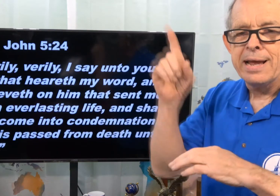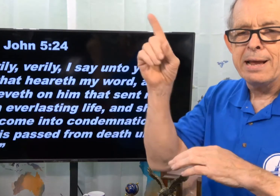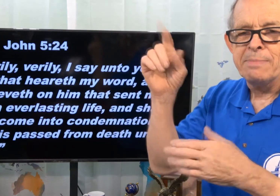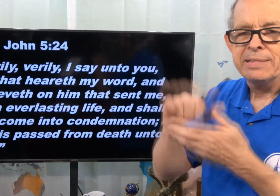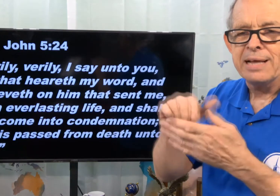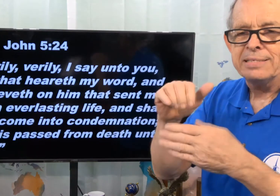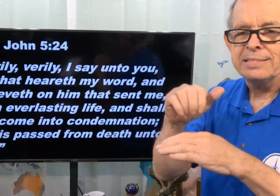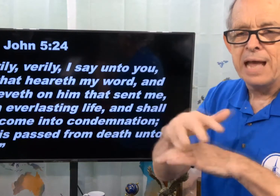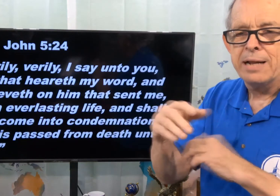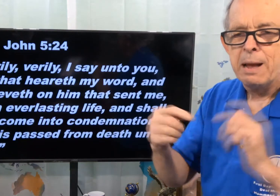him that sent me